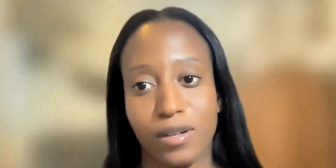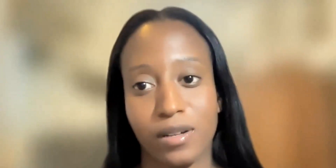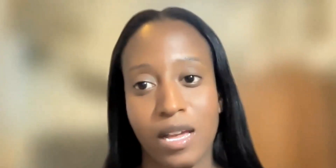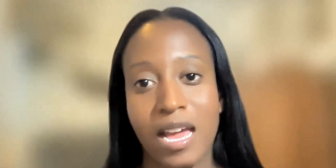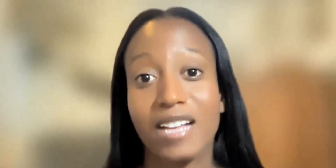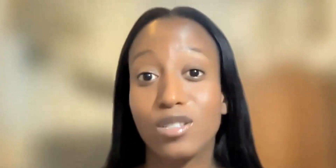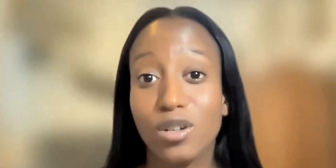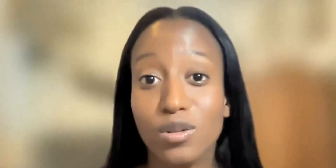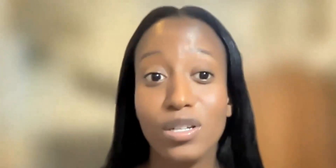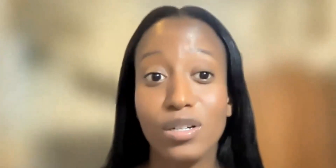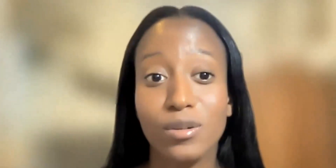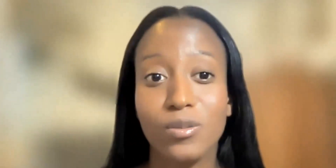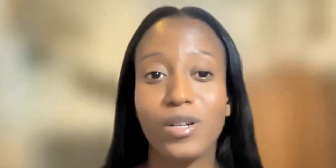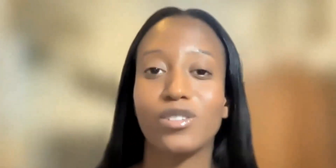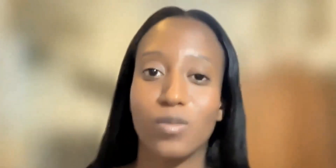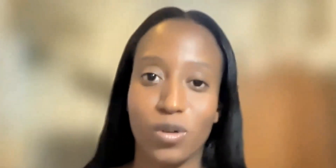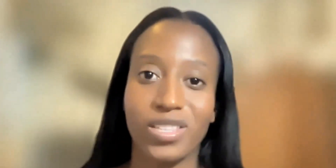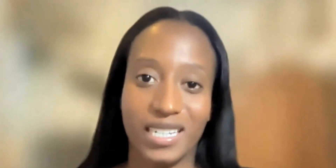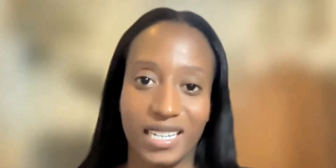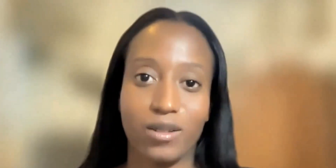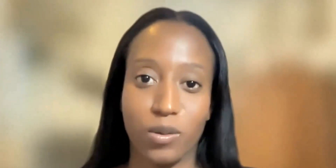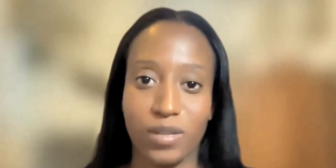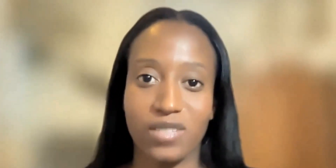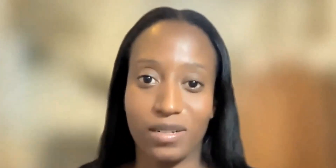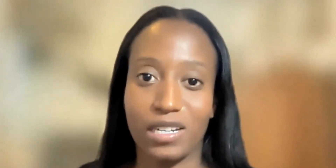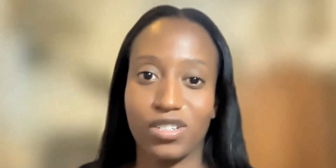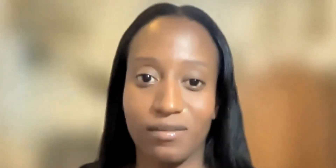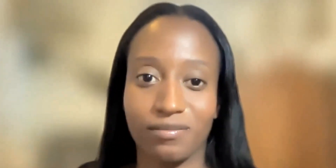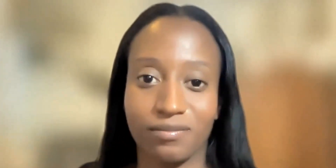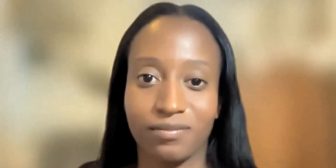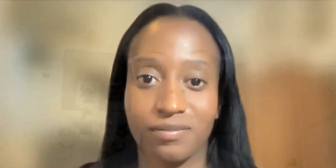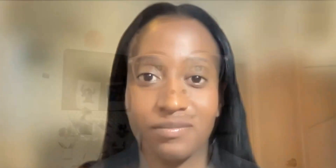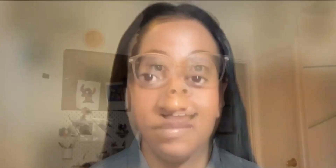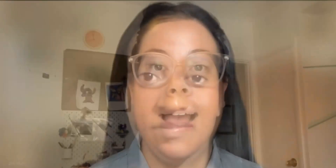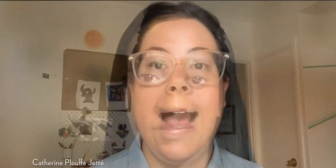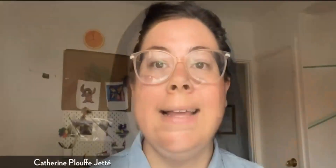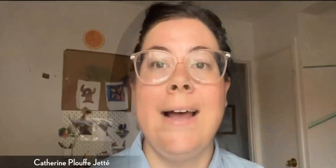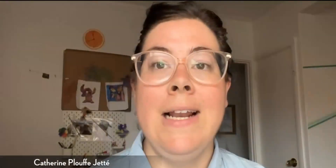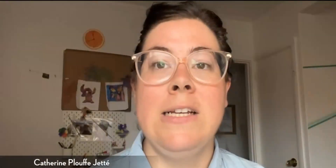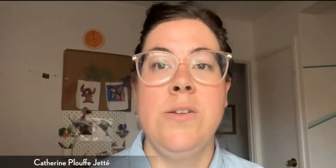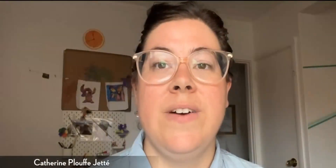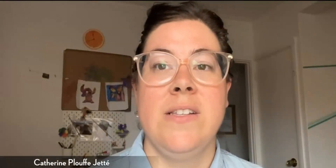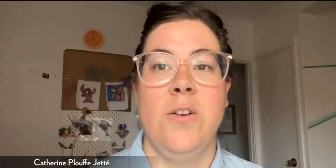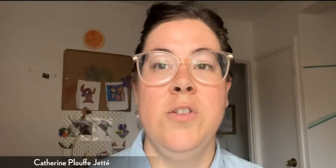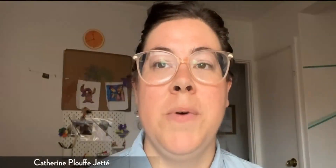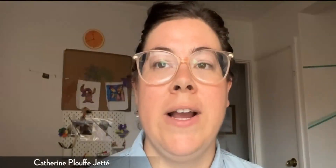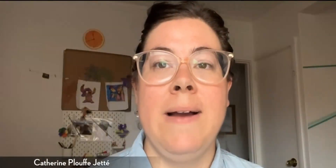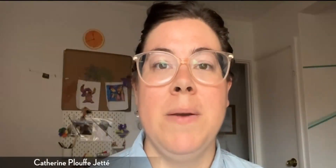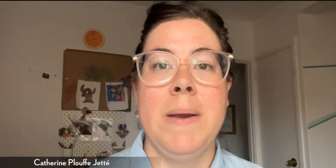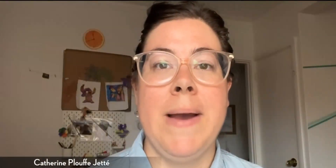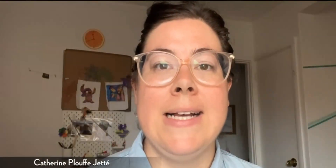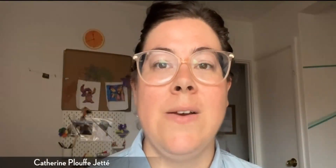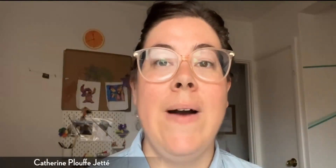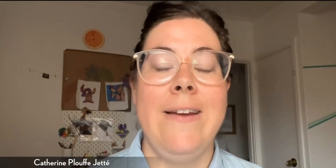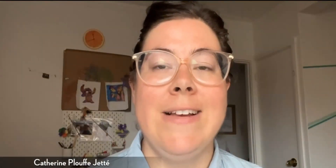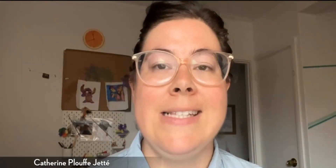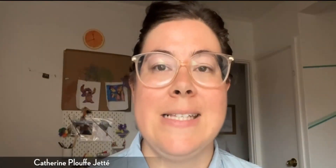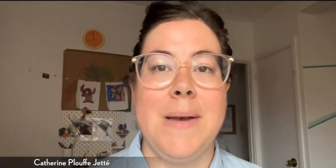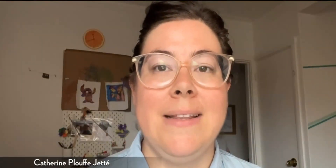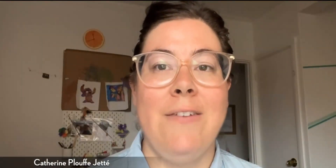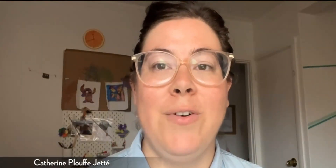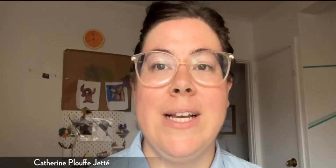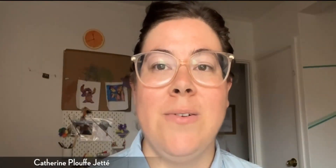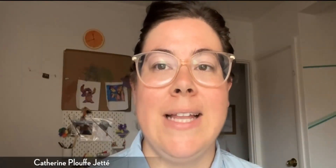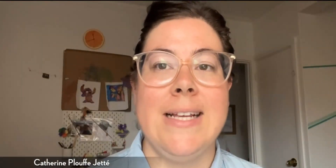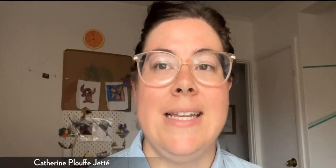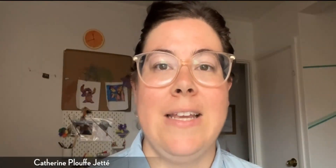young people, and so do you when you support the Canadian Women's Foundation. À travers les subventions du programme de préparation à